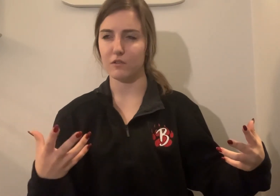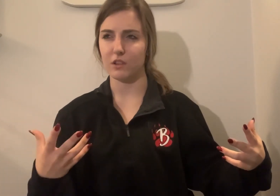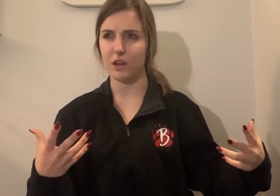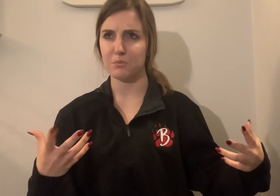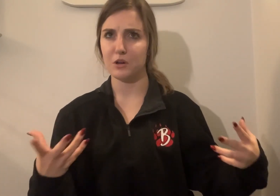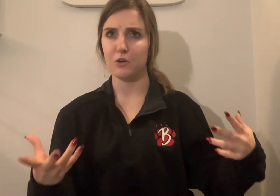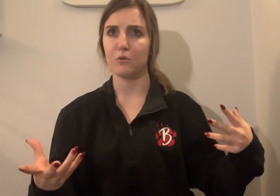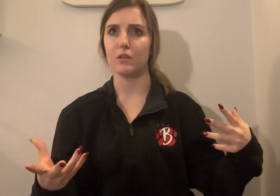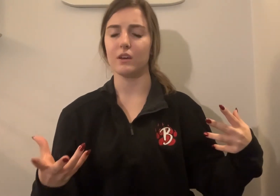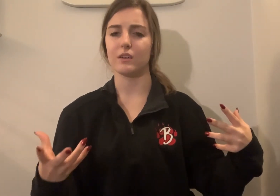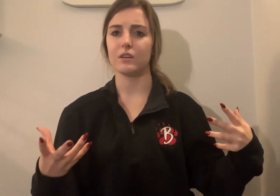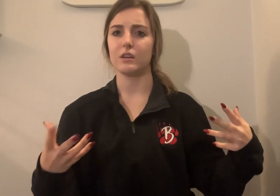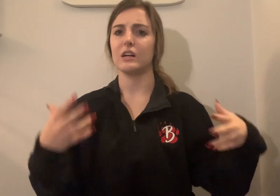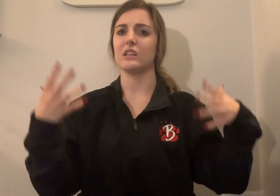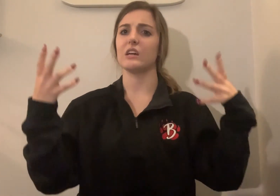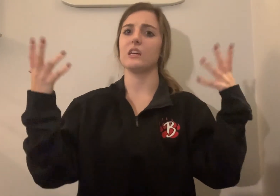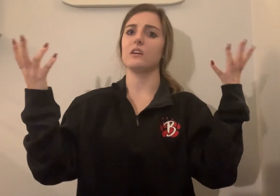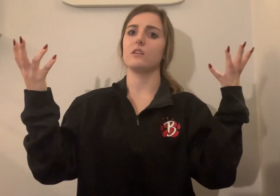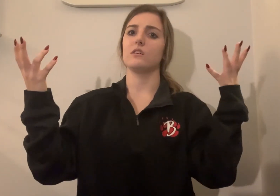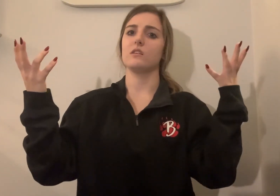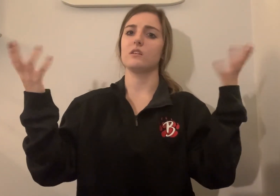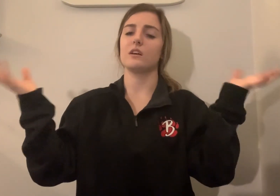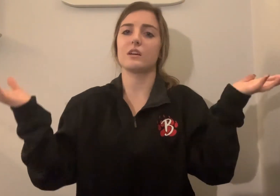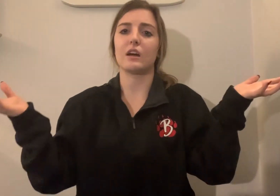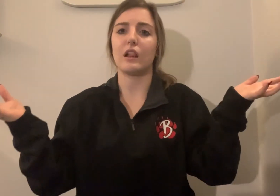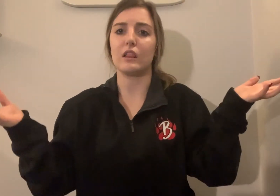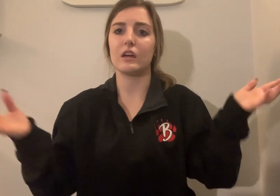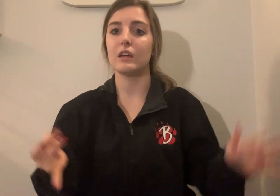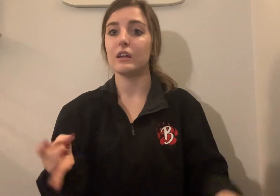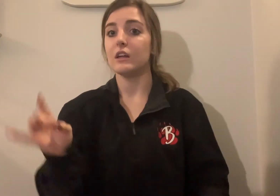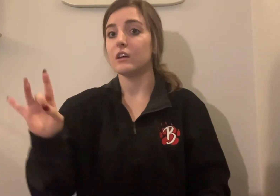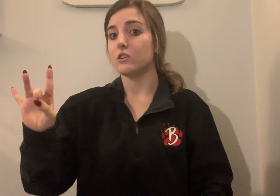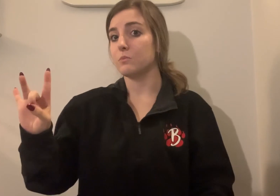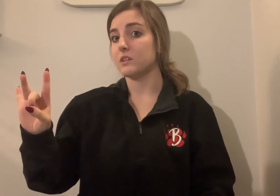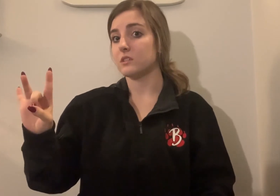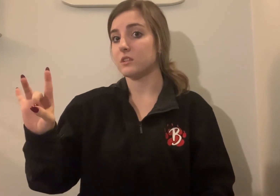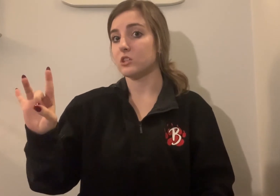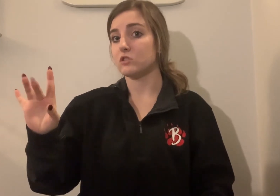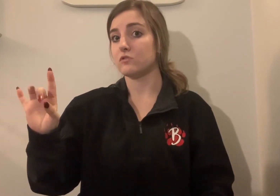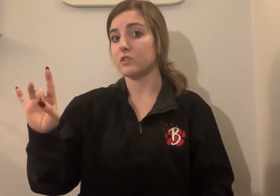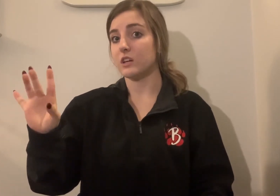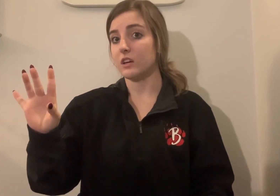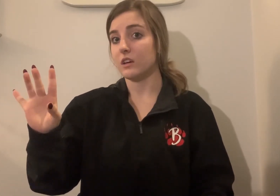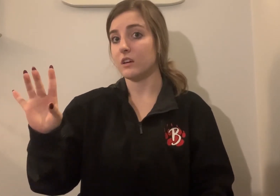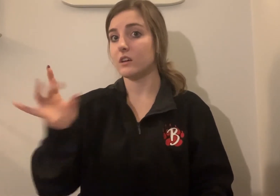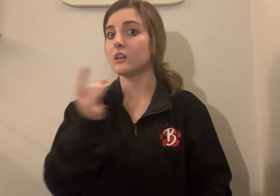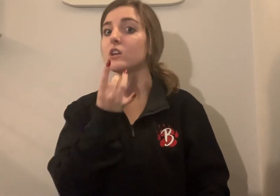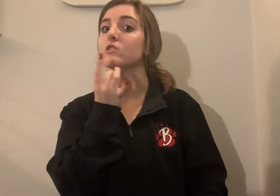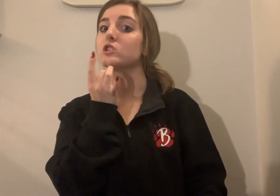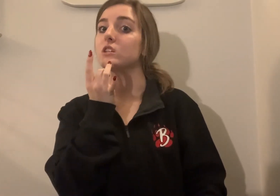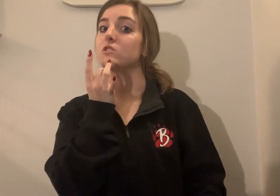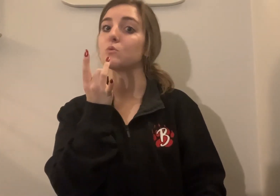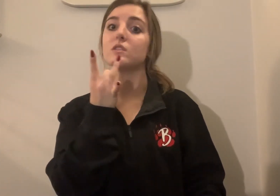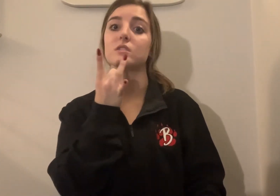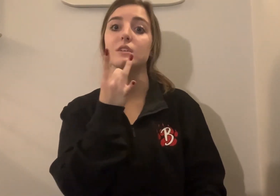lamp, or like a light, any kind of light. You basically just flick your chin twice.